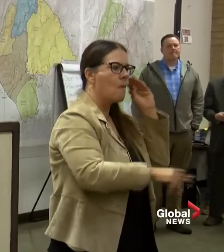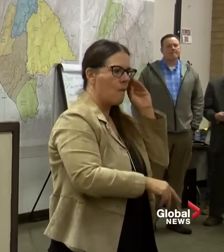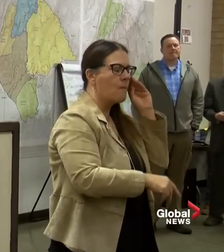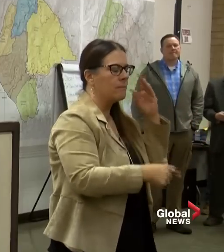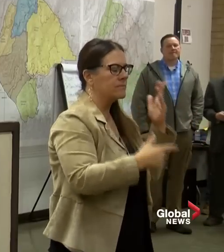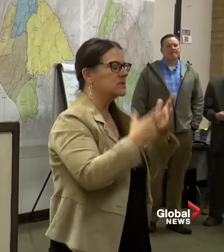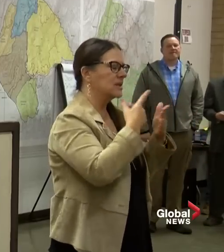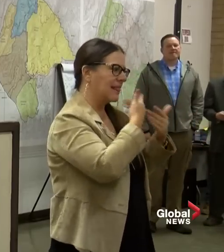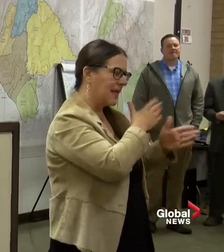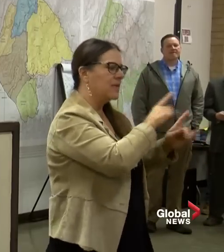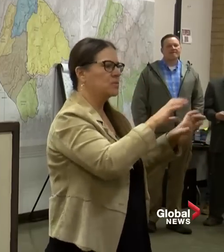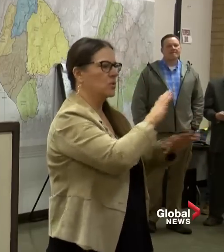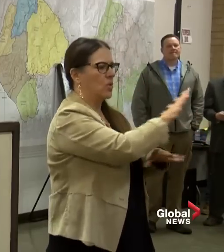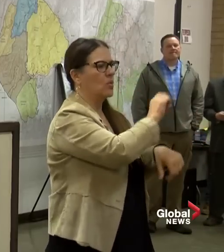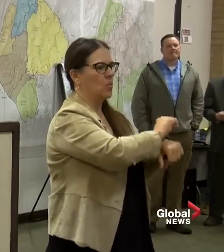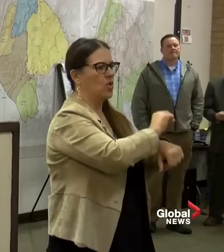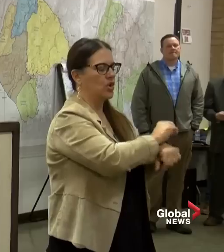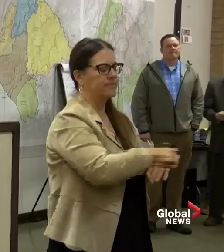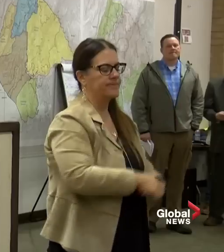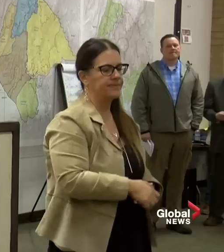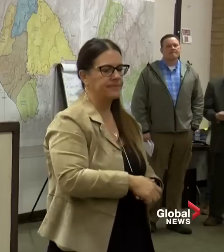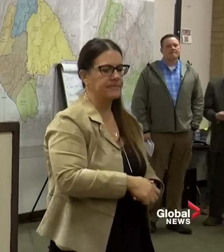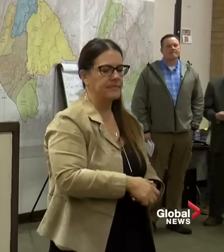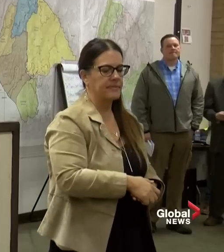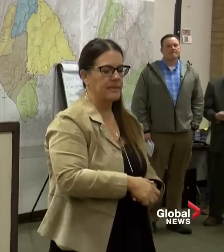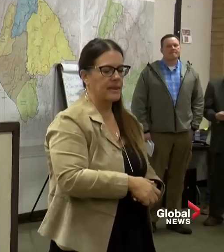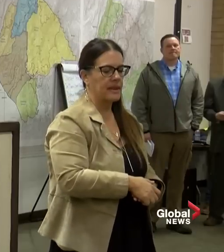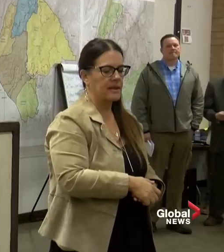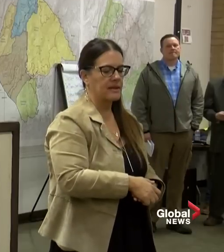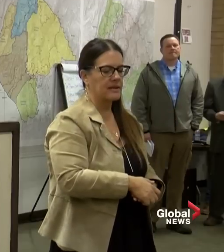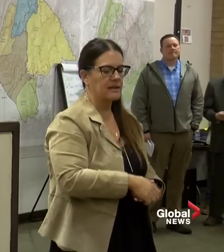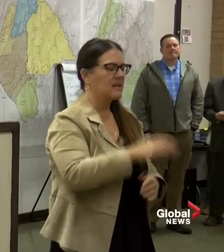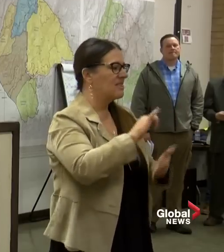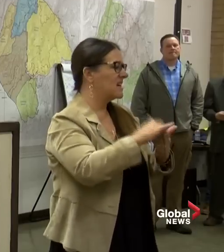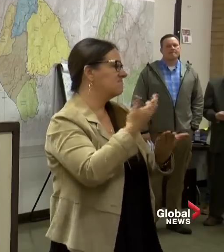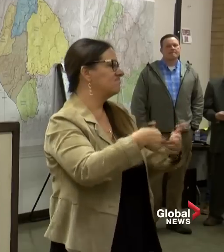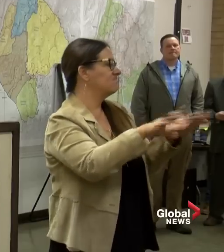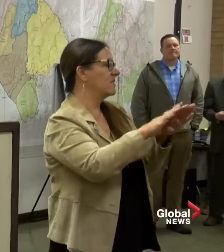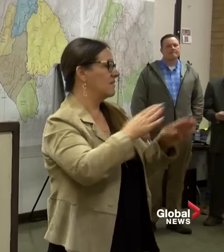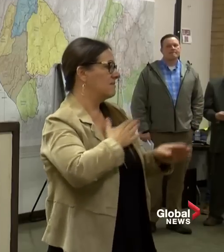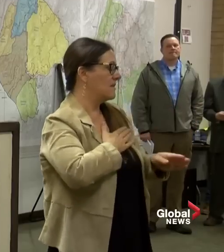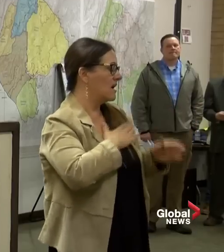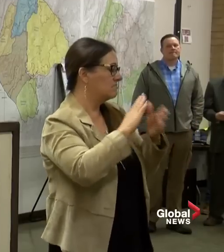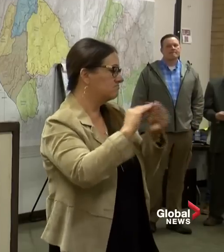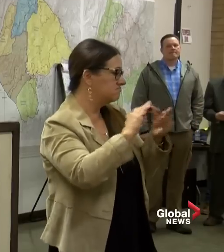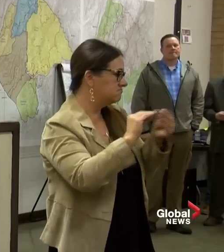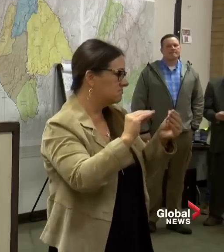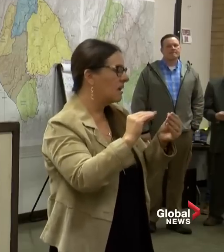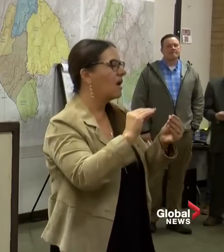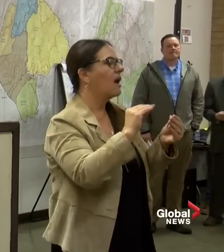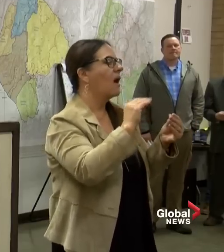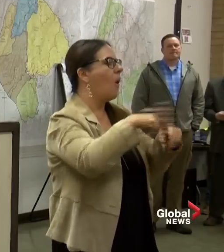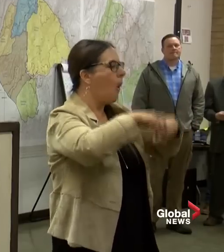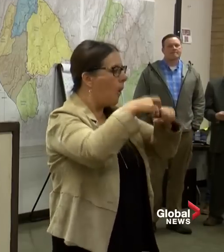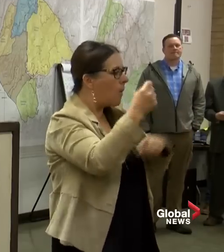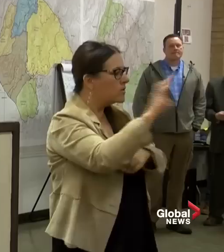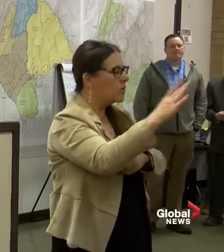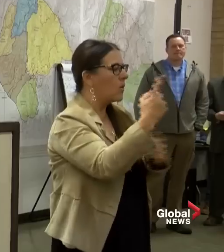have. At that point, this is my the conclusion of my briefing, and I'll take questions after the briefing